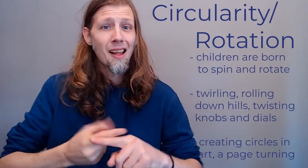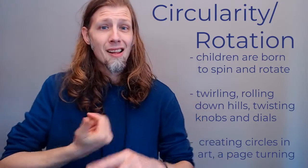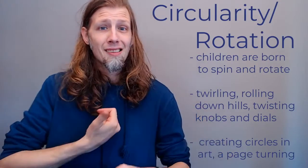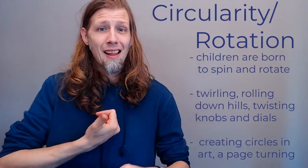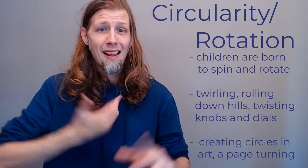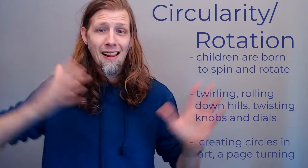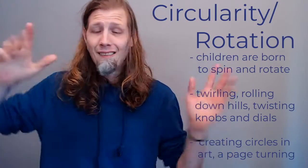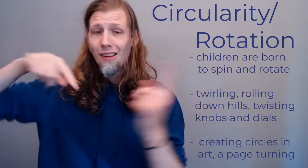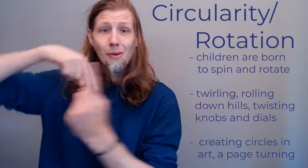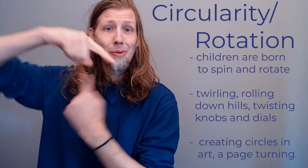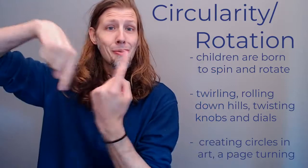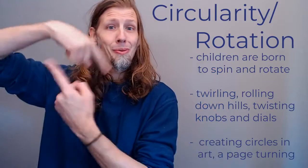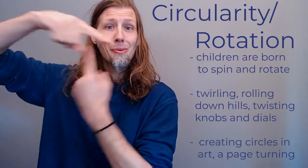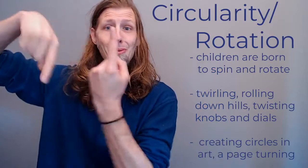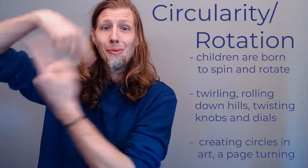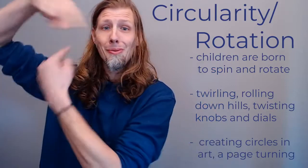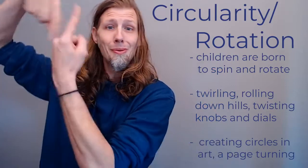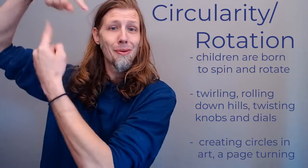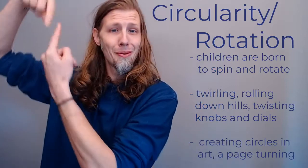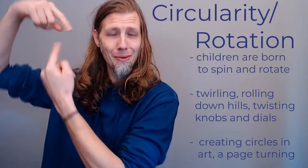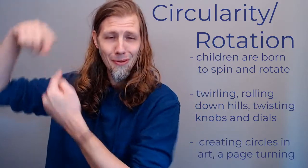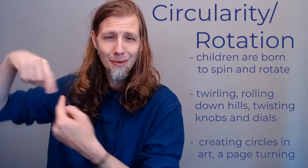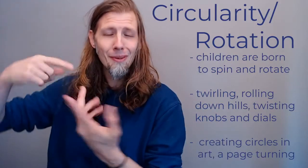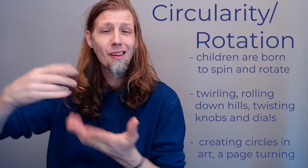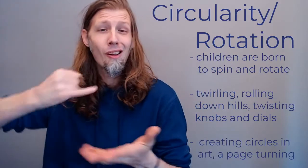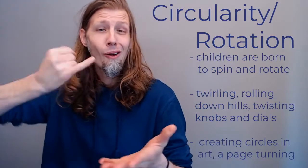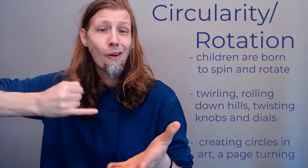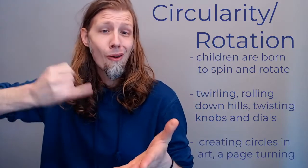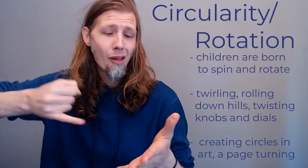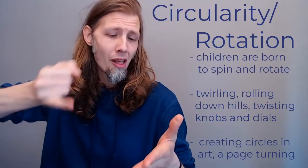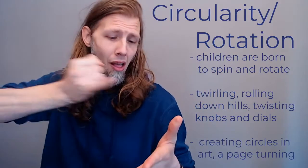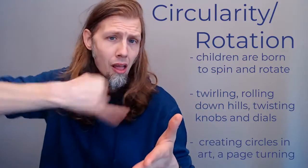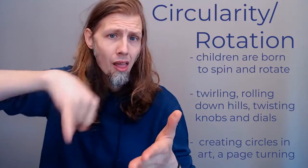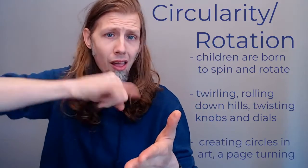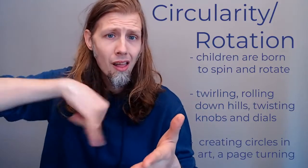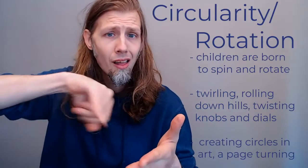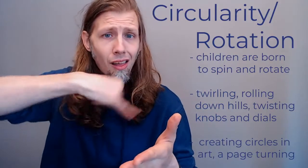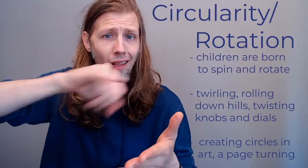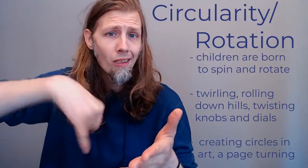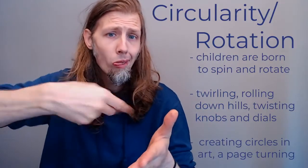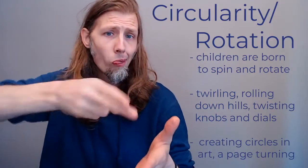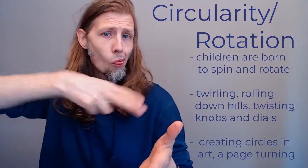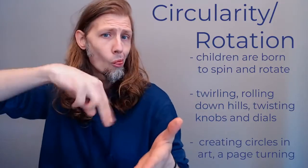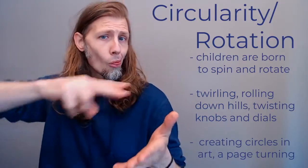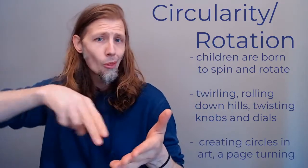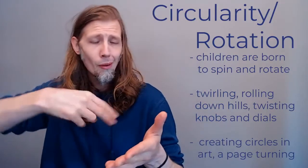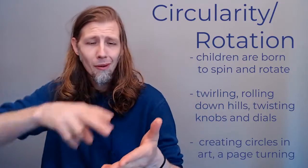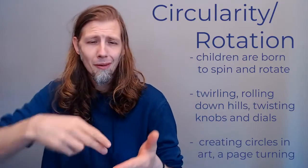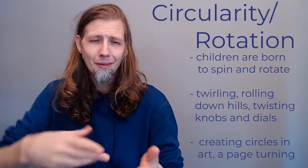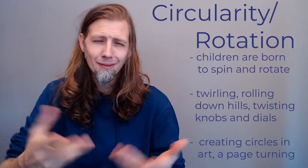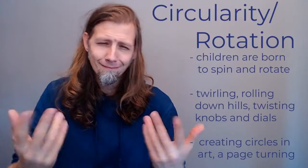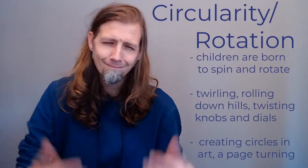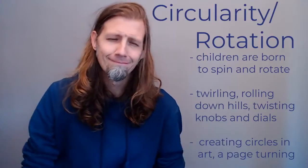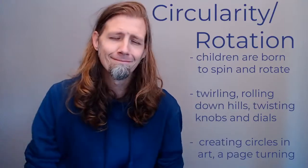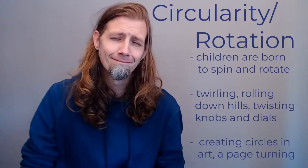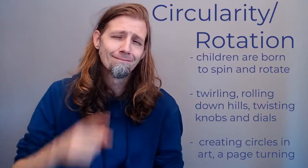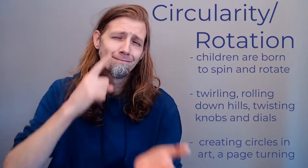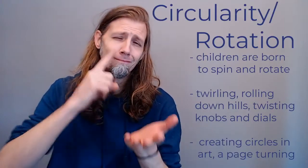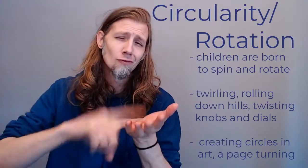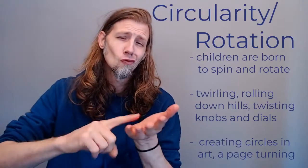roll, and by being able to make themselves spin and twirl around. When children create art, they often color or paint in